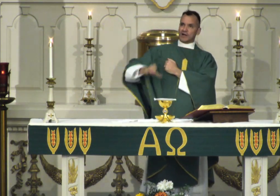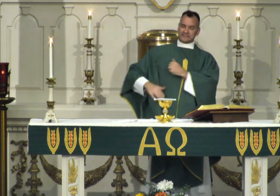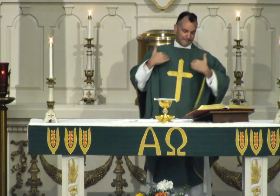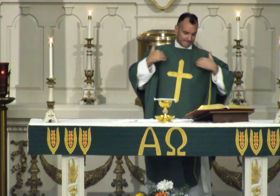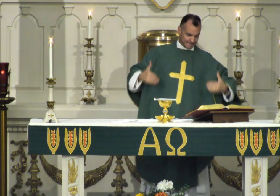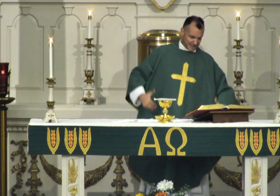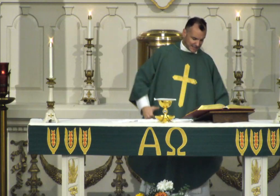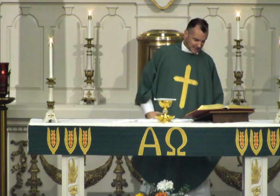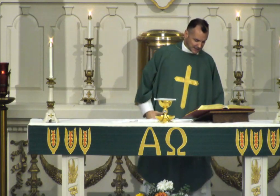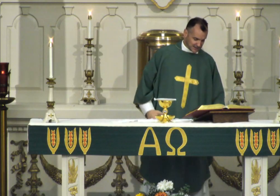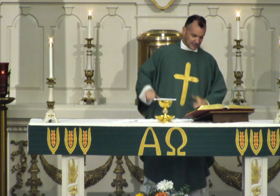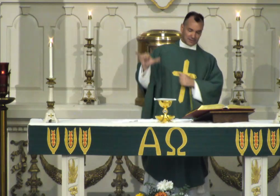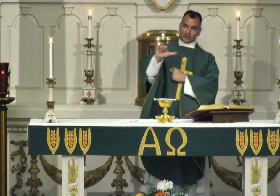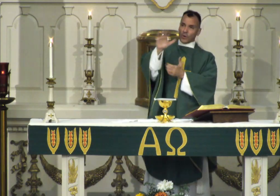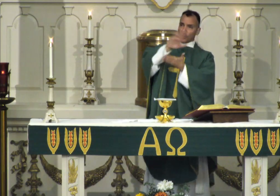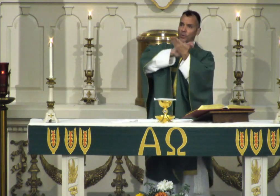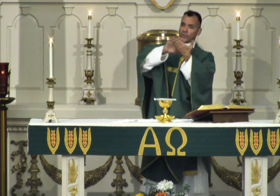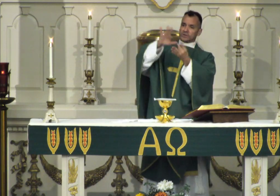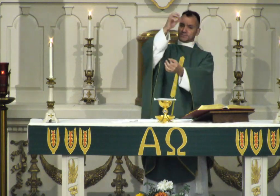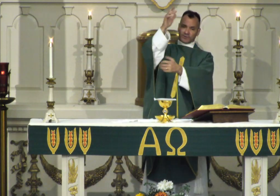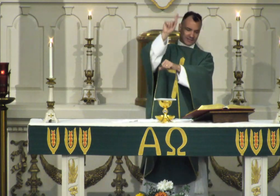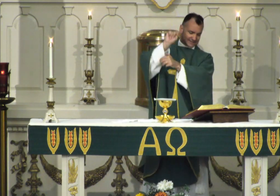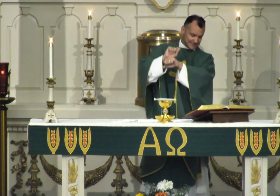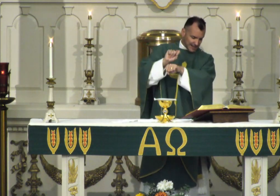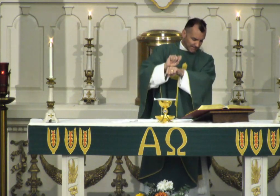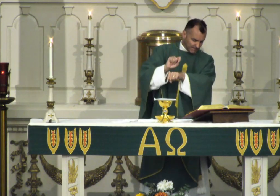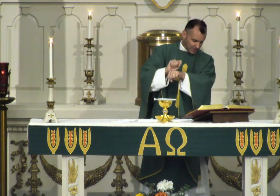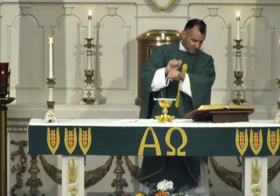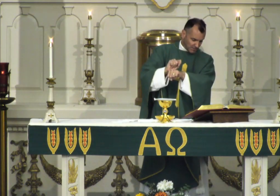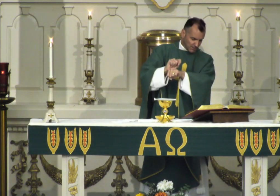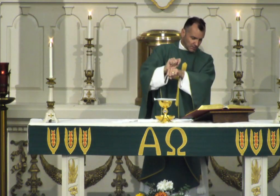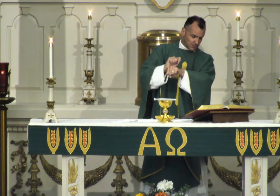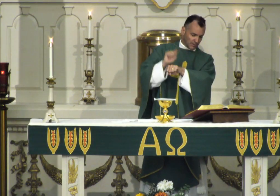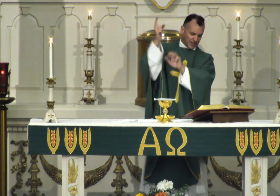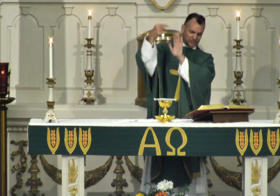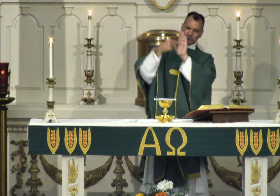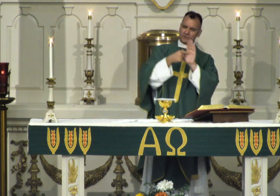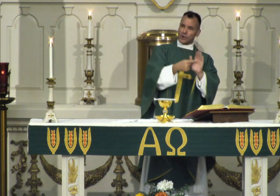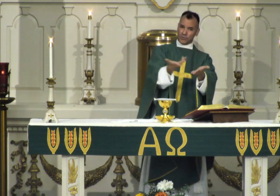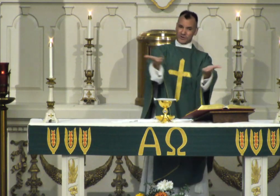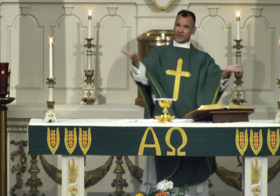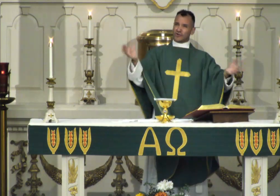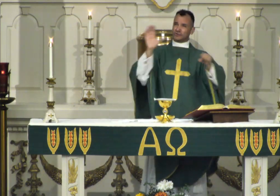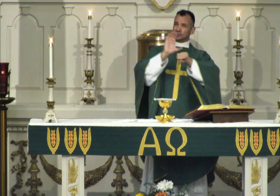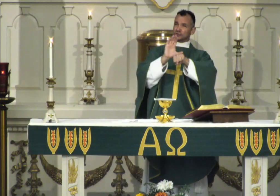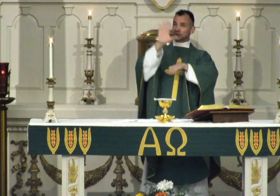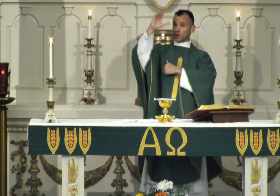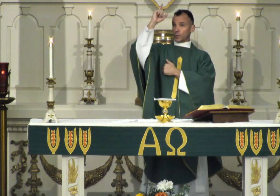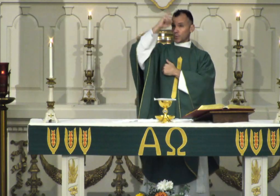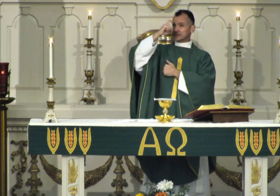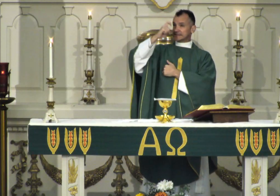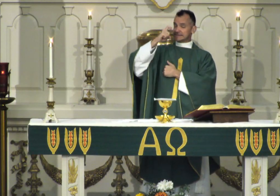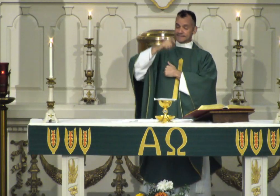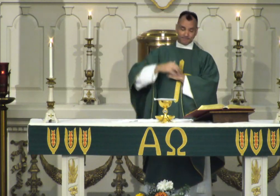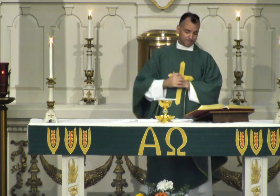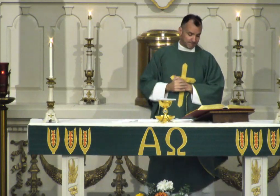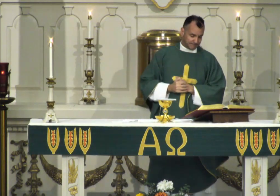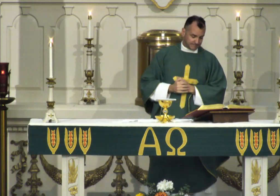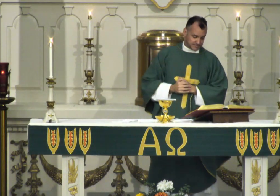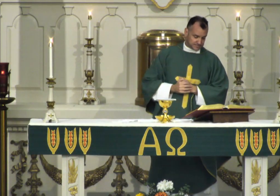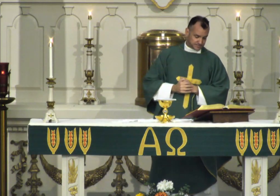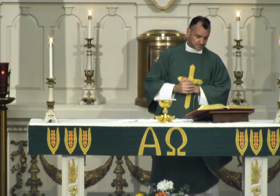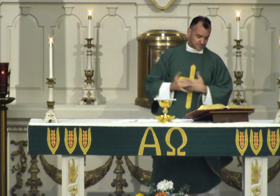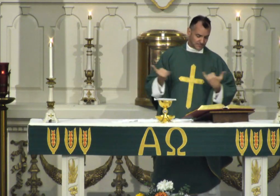temple of the Holy Spirit, might, to the praise of your manifold wisdom, be manifest as the church.